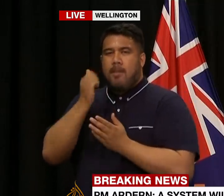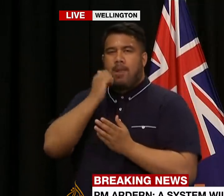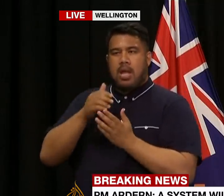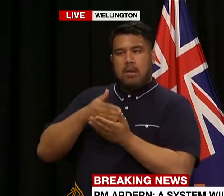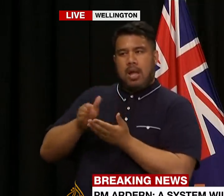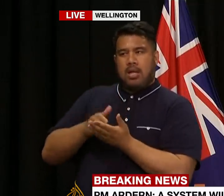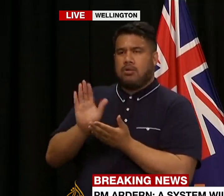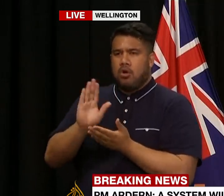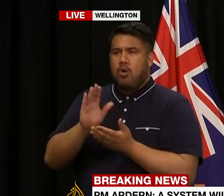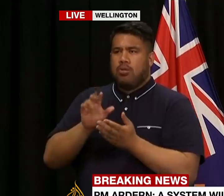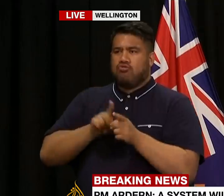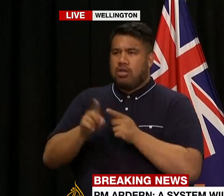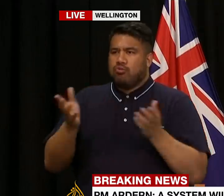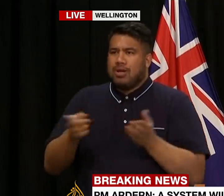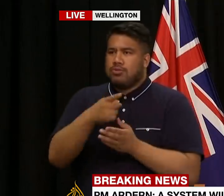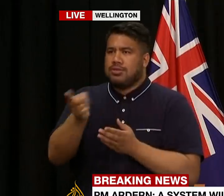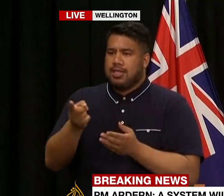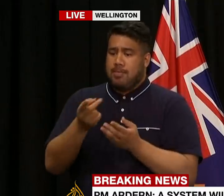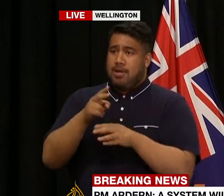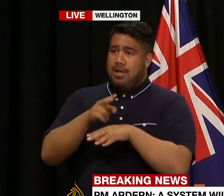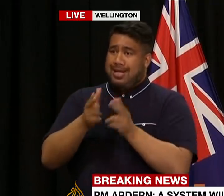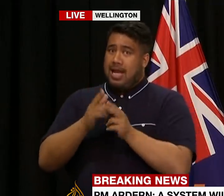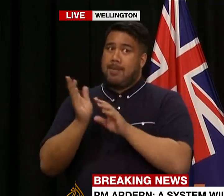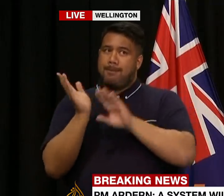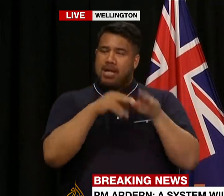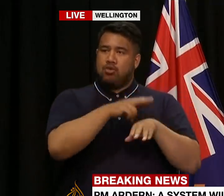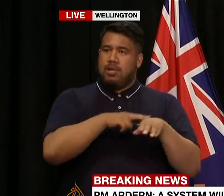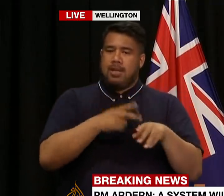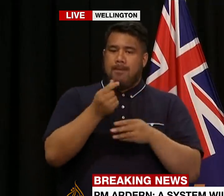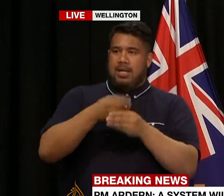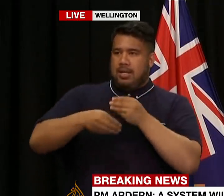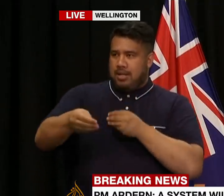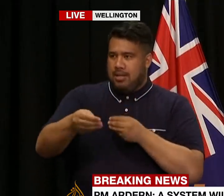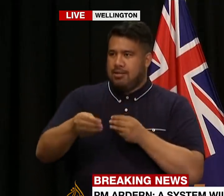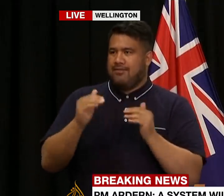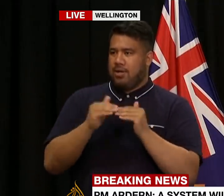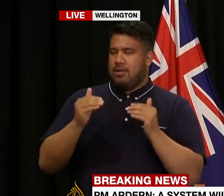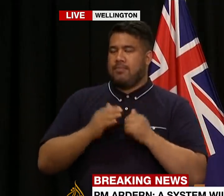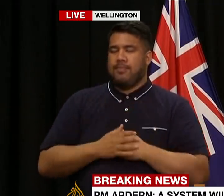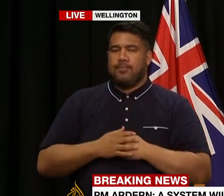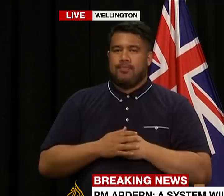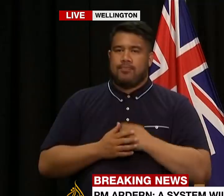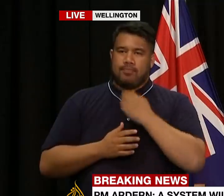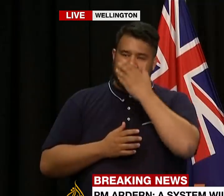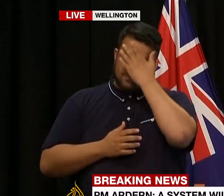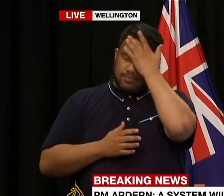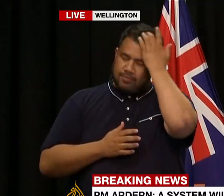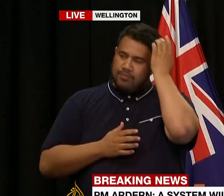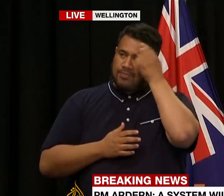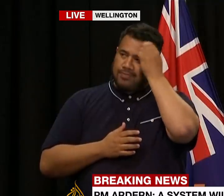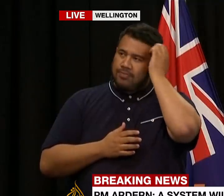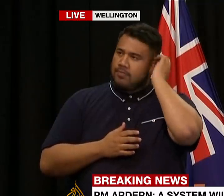bring them in to the police rather than seeking another way in which to sell. Of course, when it comes